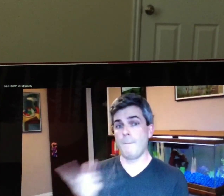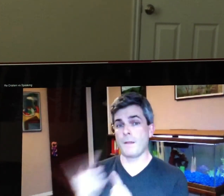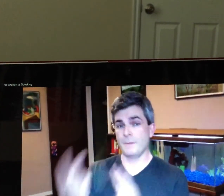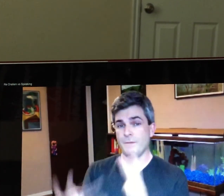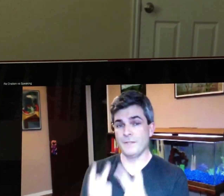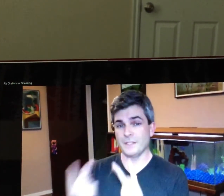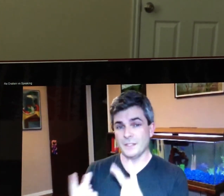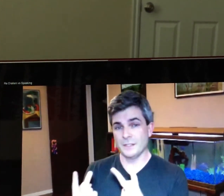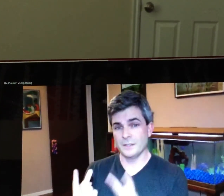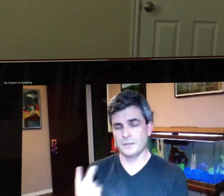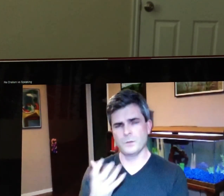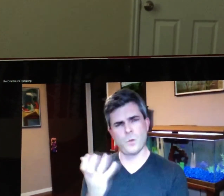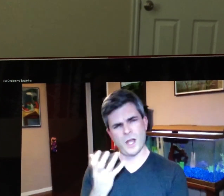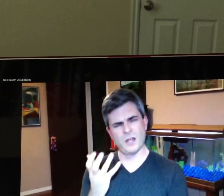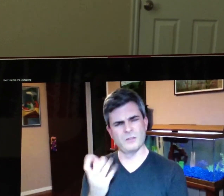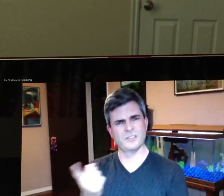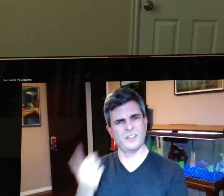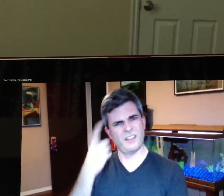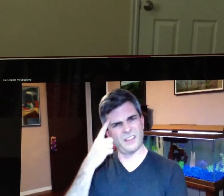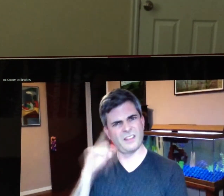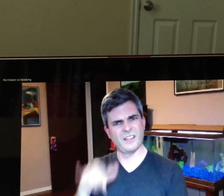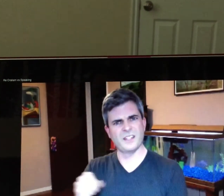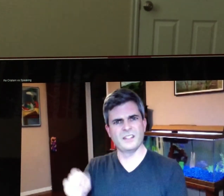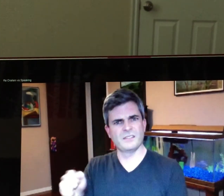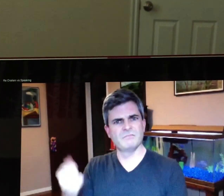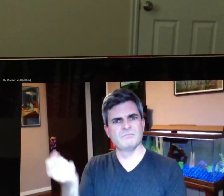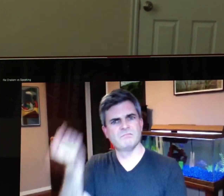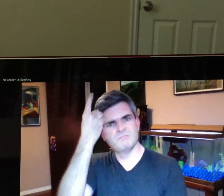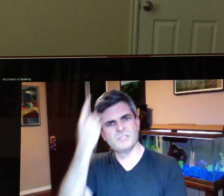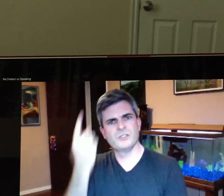It's also known that many deaf people aren't very skilled in English,